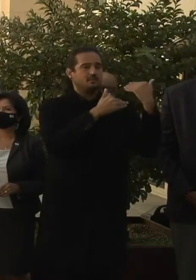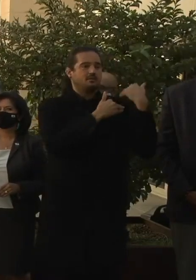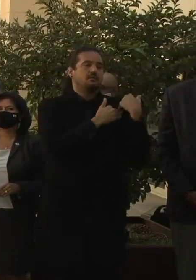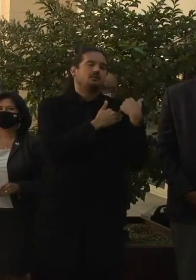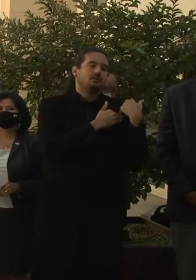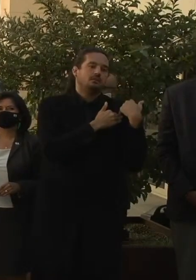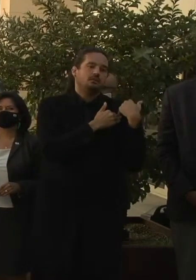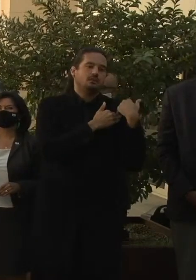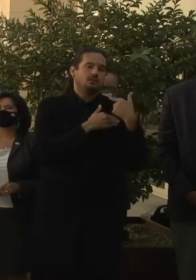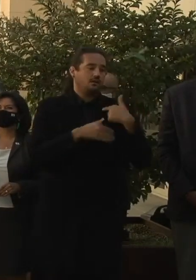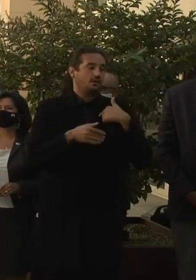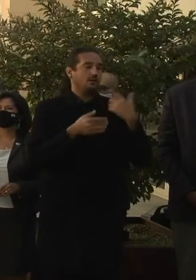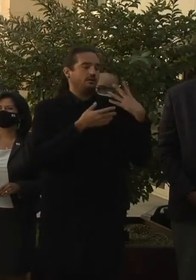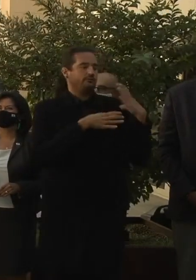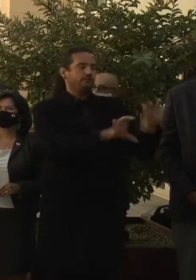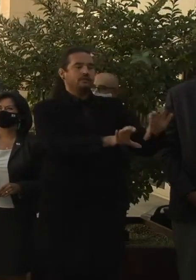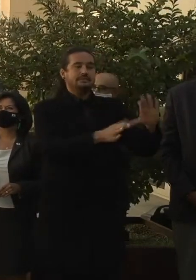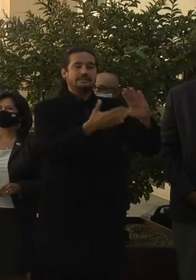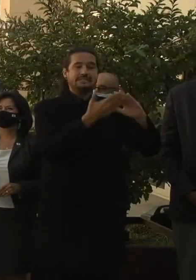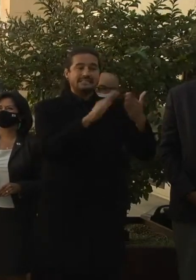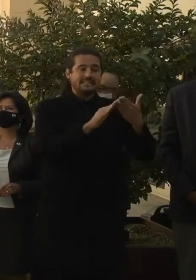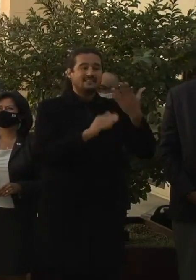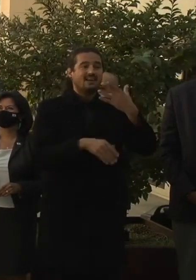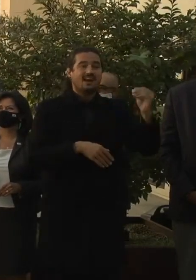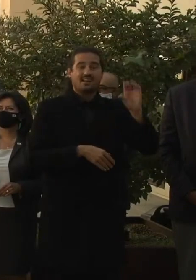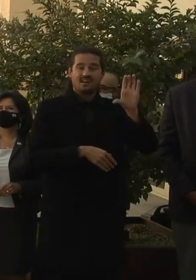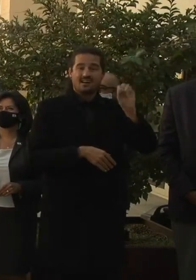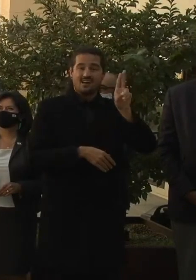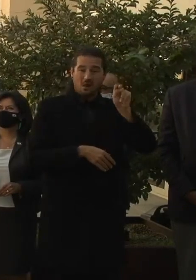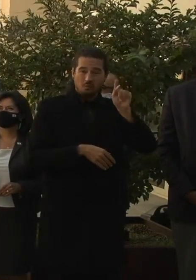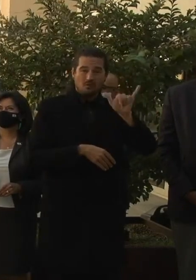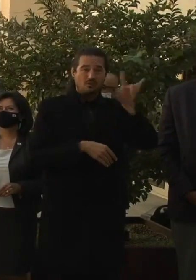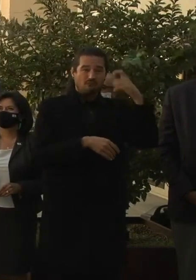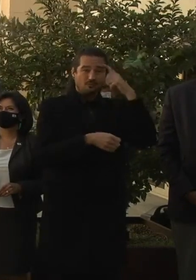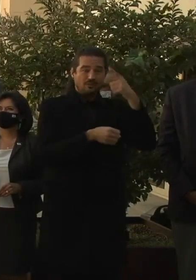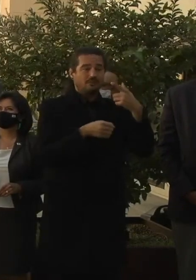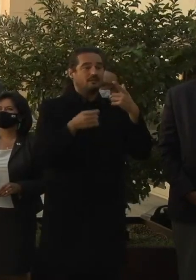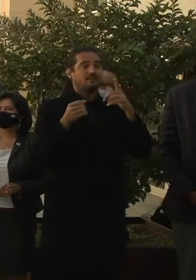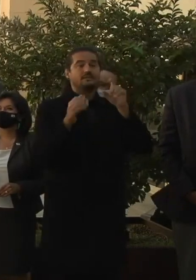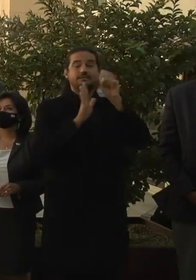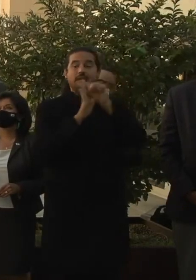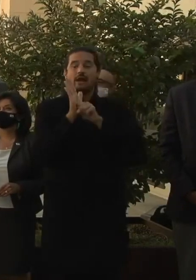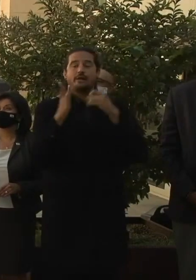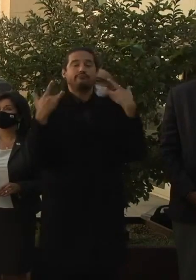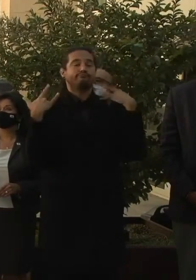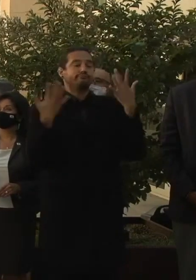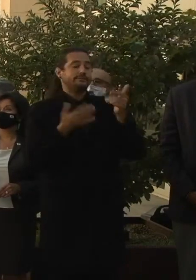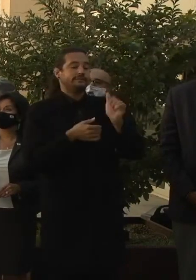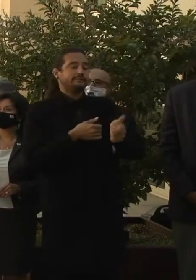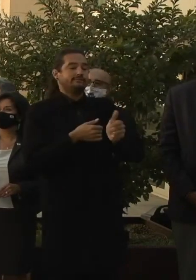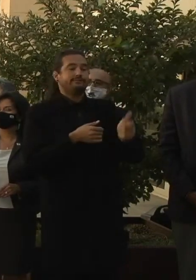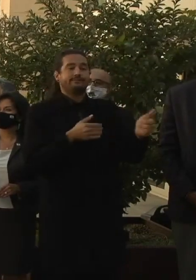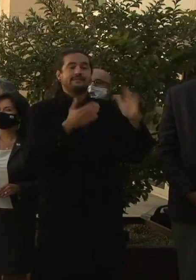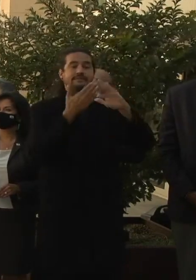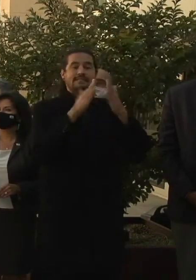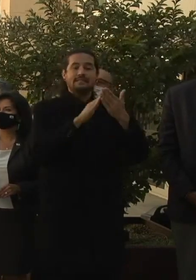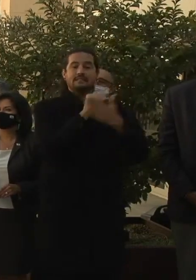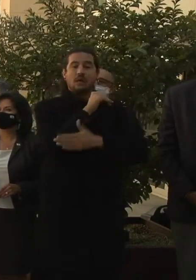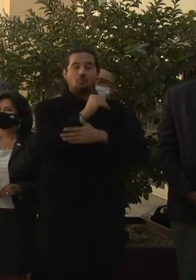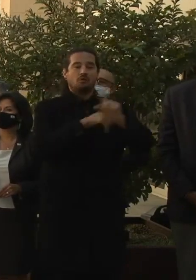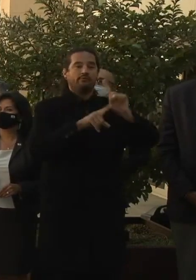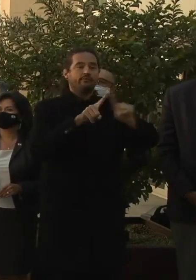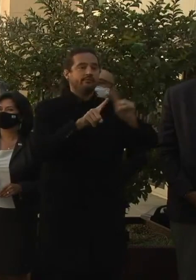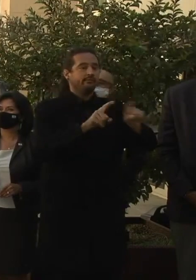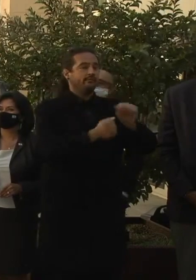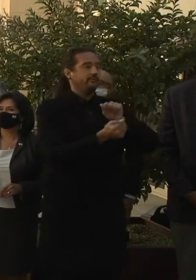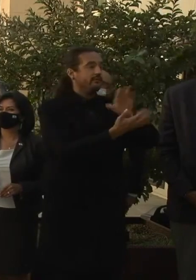counties. The state was nowhere really to be found. The ultimate strategy had to